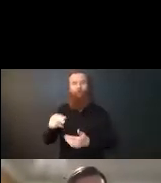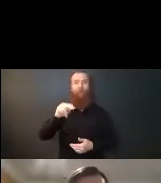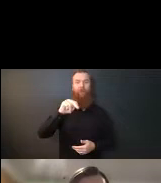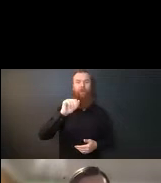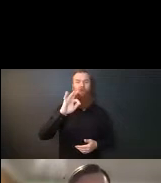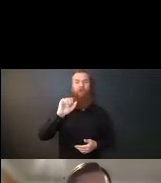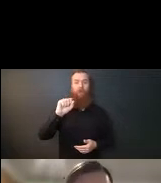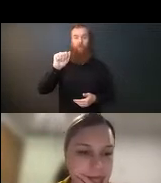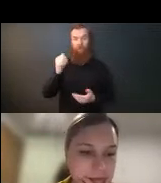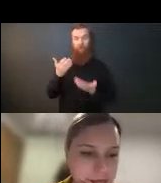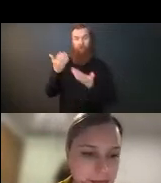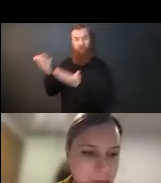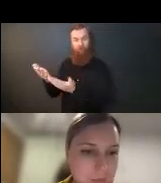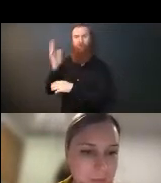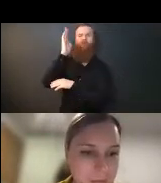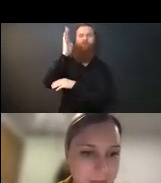modules.